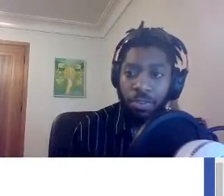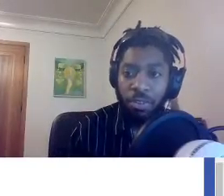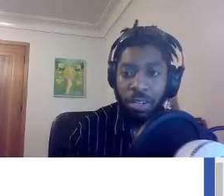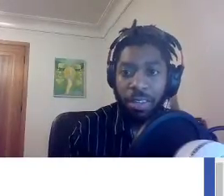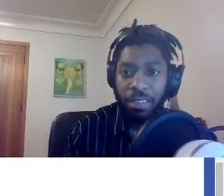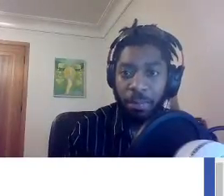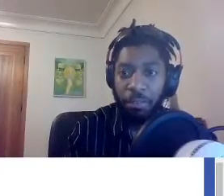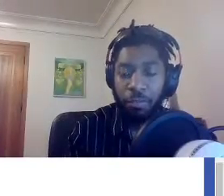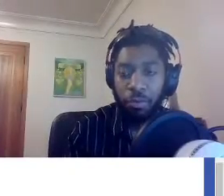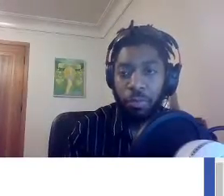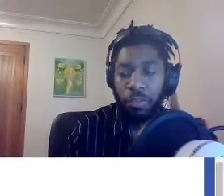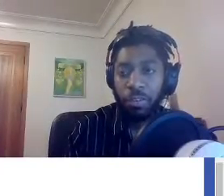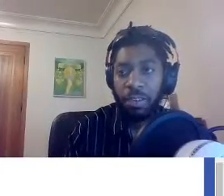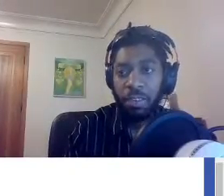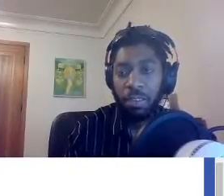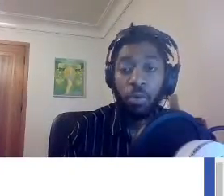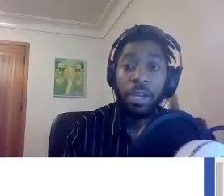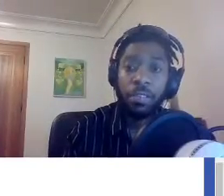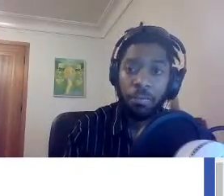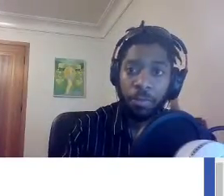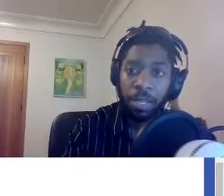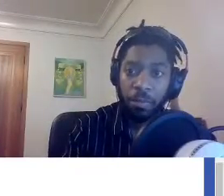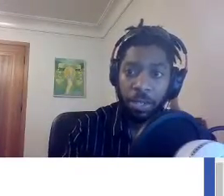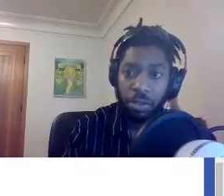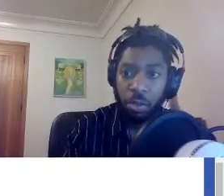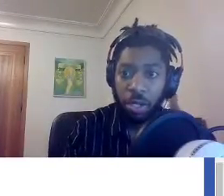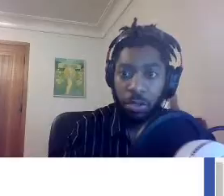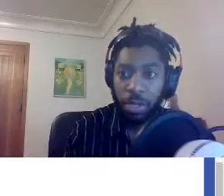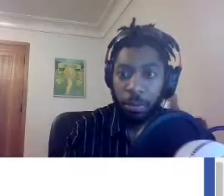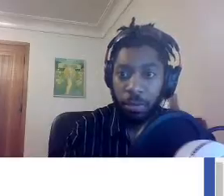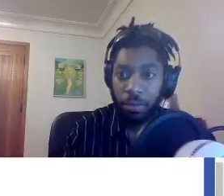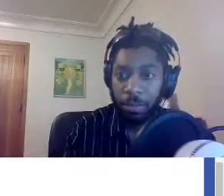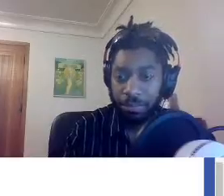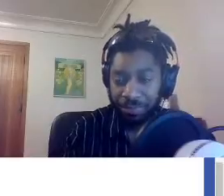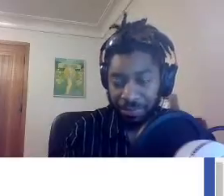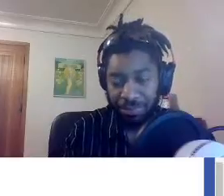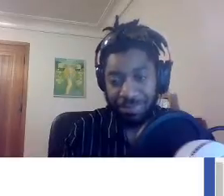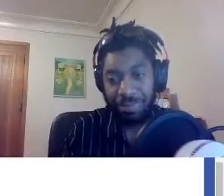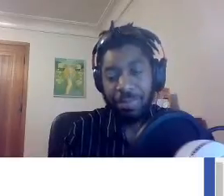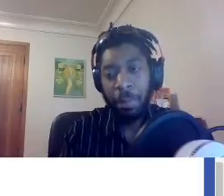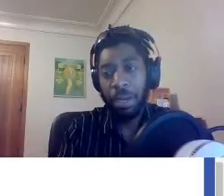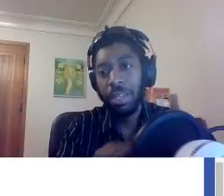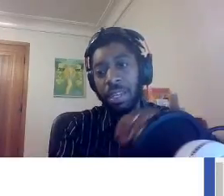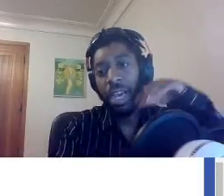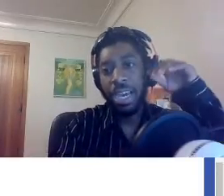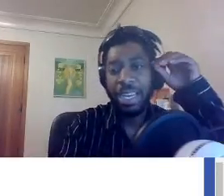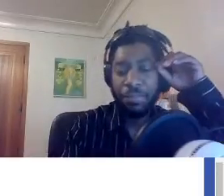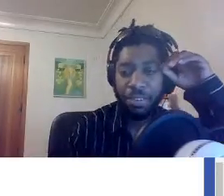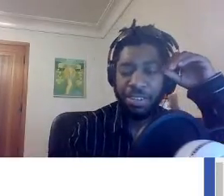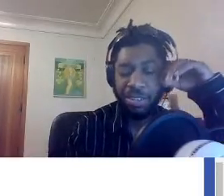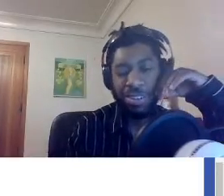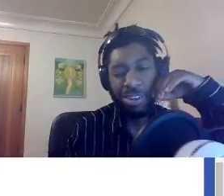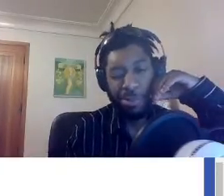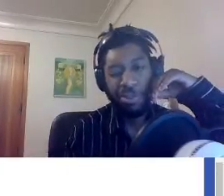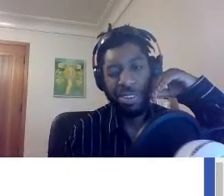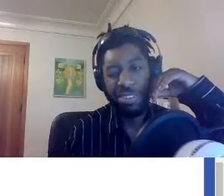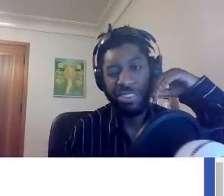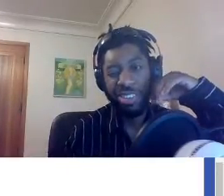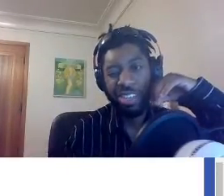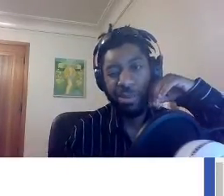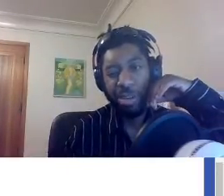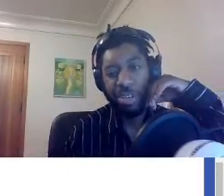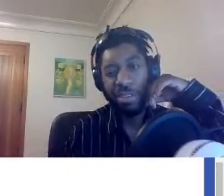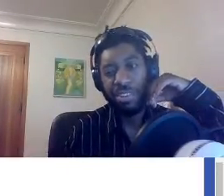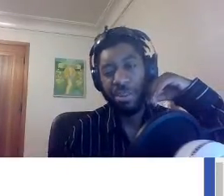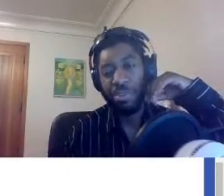Robert, which hotel has the best room service? The quickest for me has been New York, personally. But I'd have to do a little more research